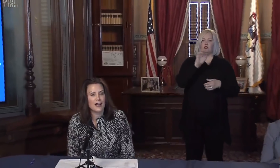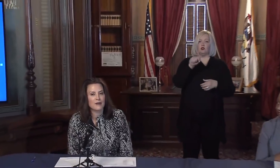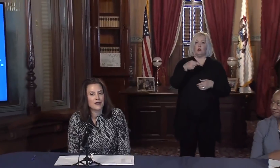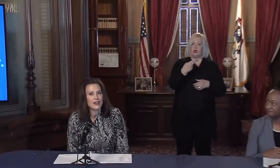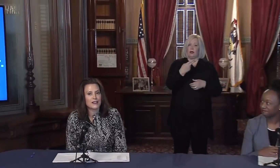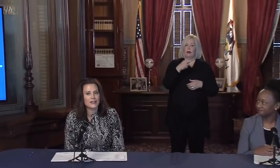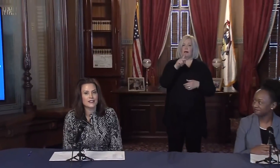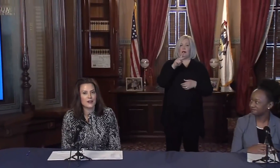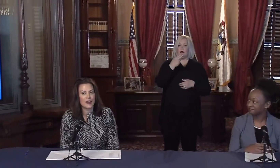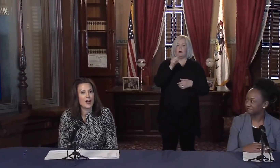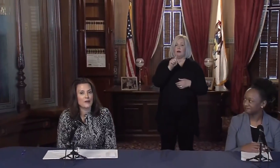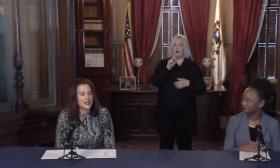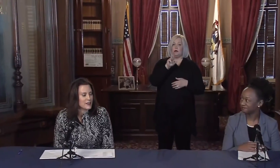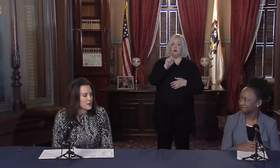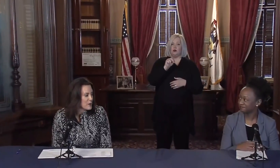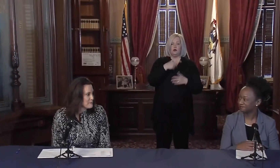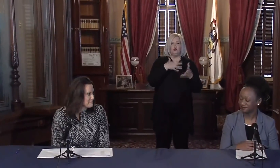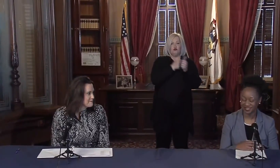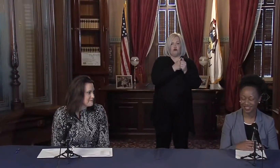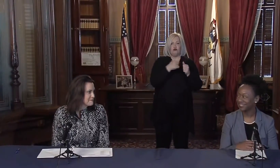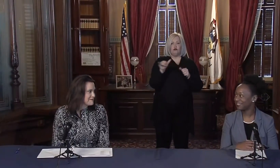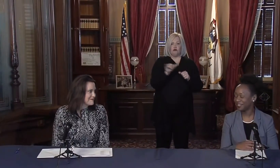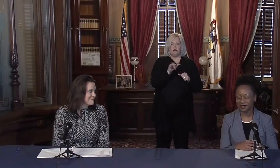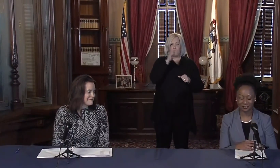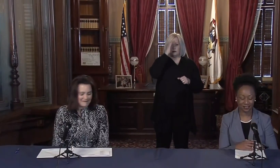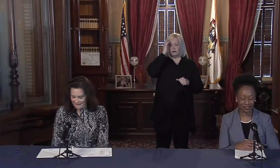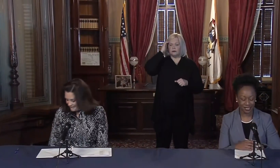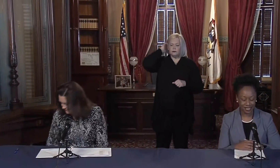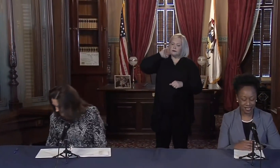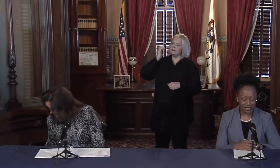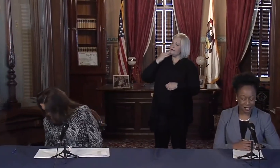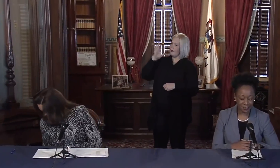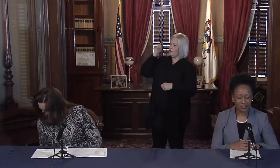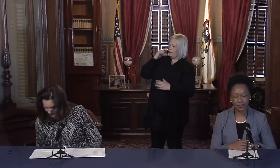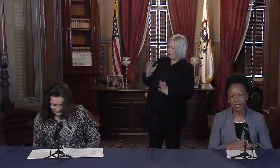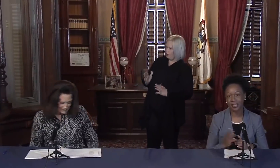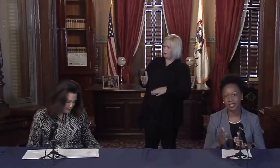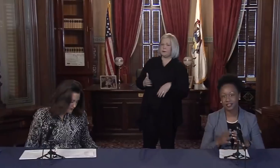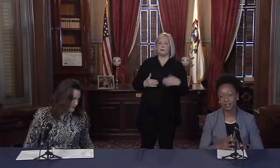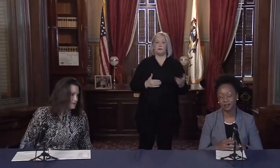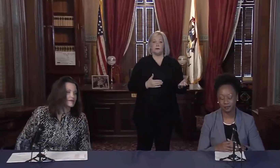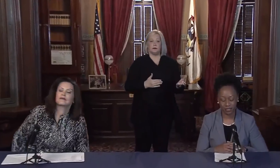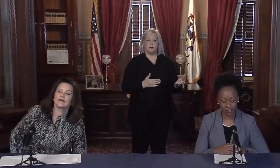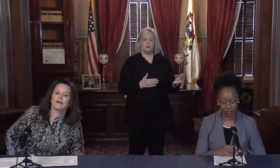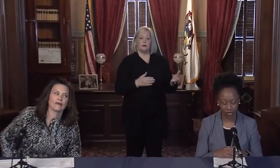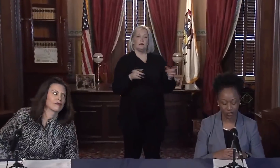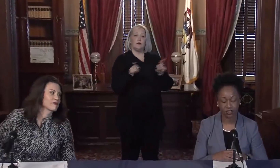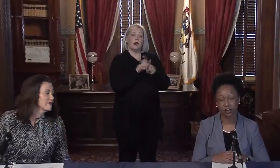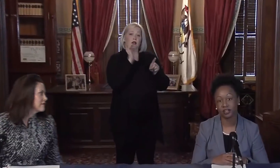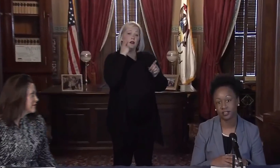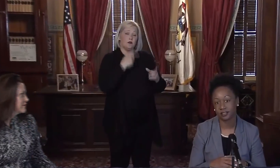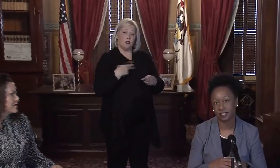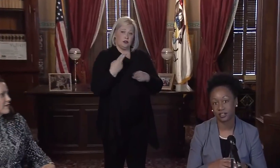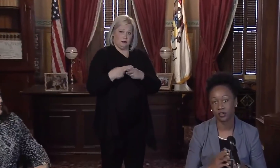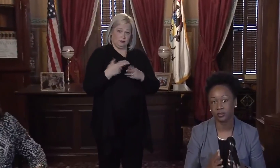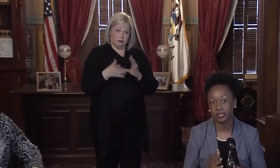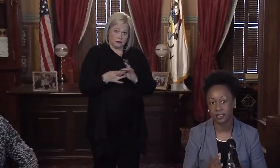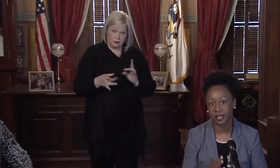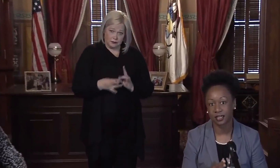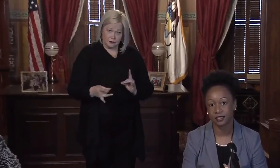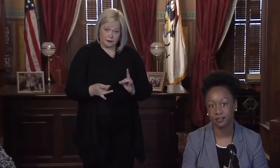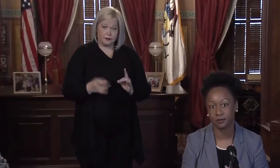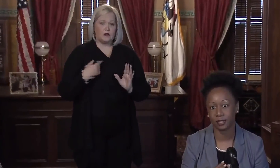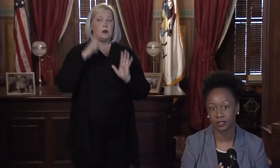us an update as well. Thank you, Governor. So, as the Governor mentioned, we are starting to see